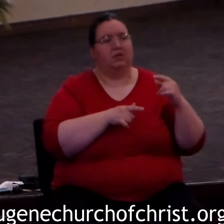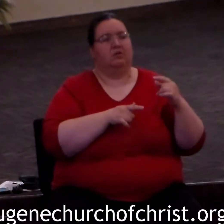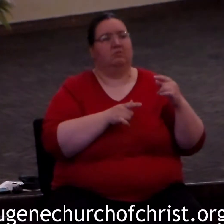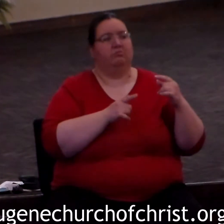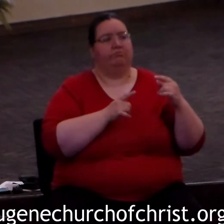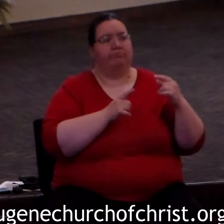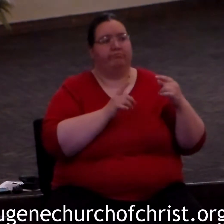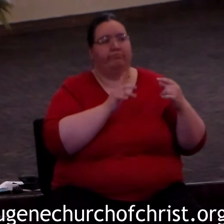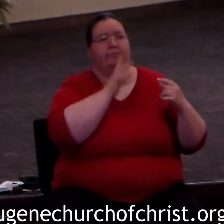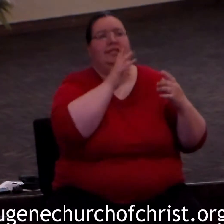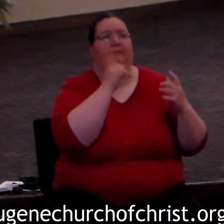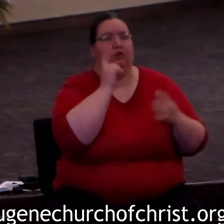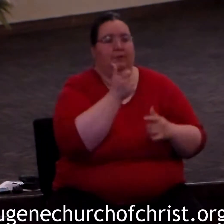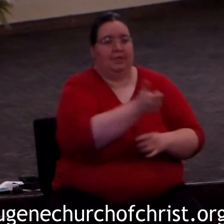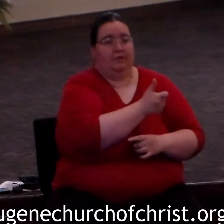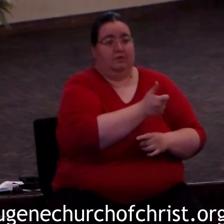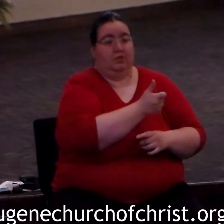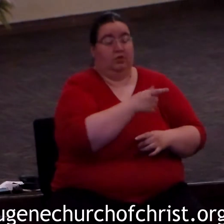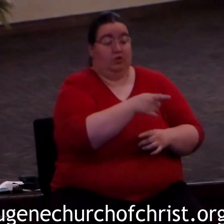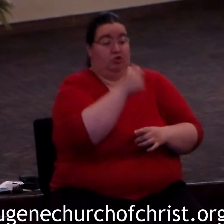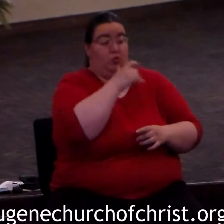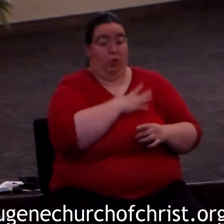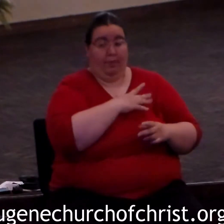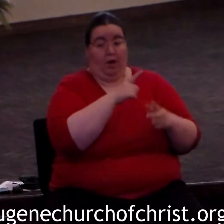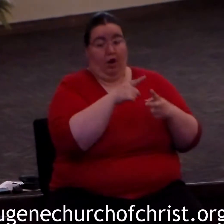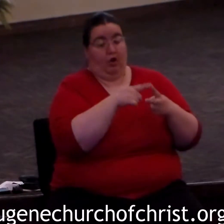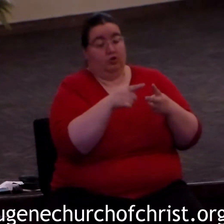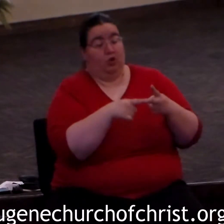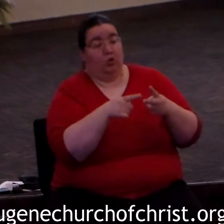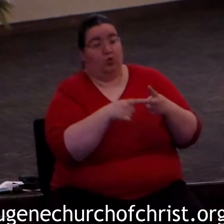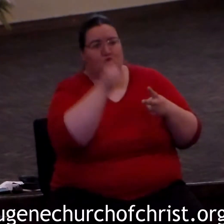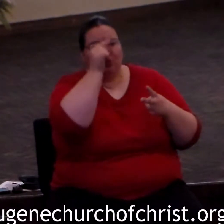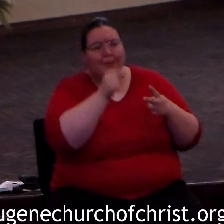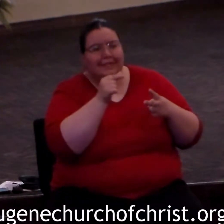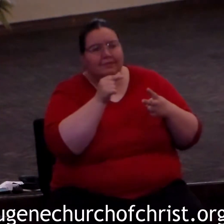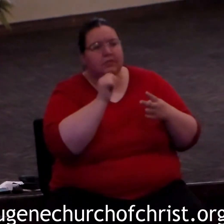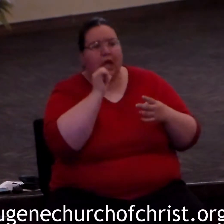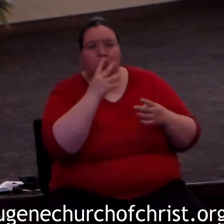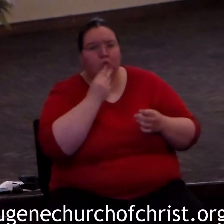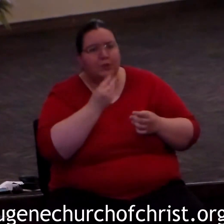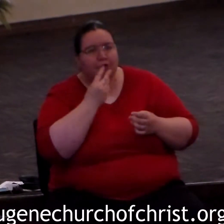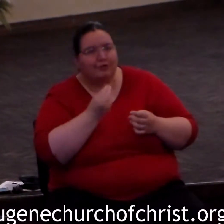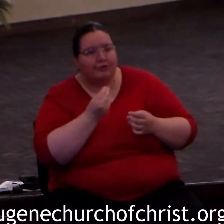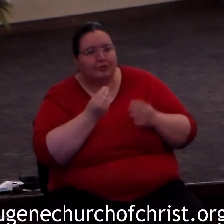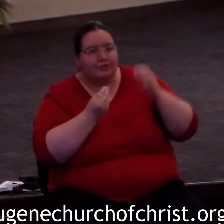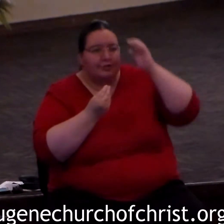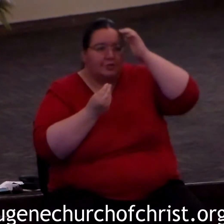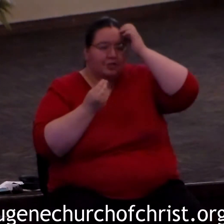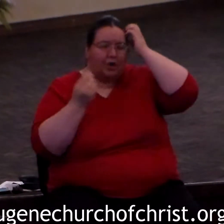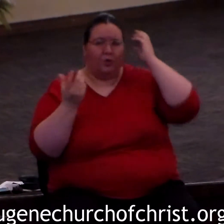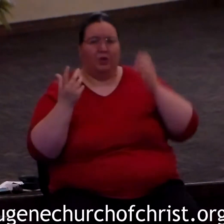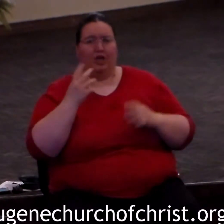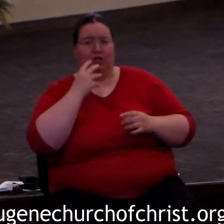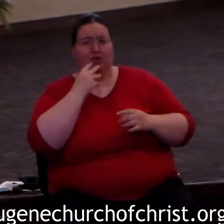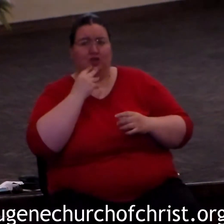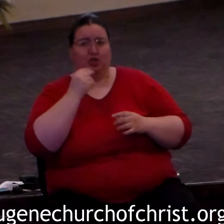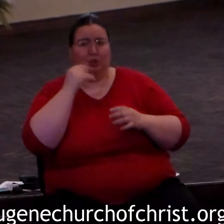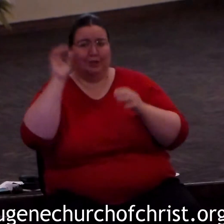she a woman, she is a Gentile. And when you're talking about a Jewish rabbi, a woman and a Gentile, there are already two strikes